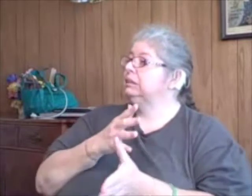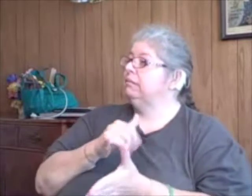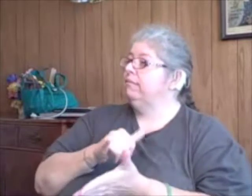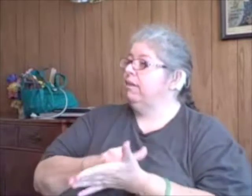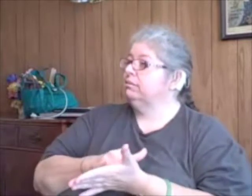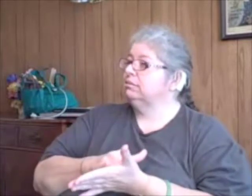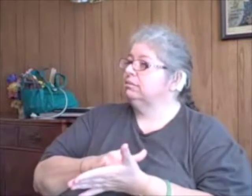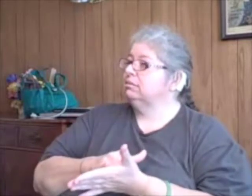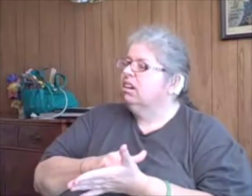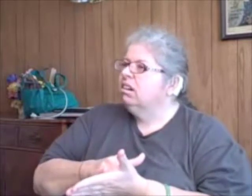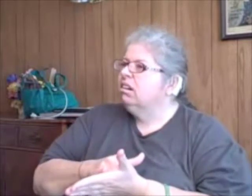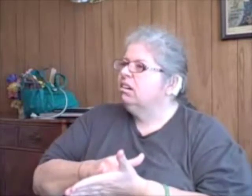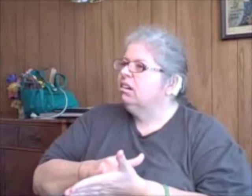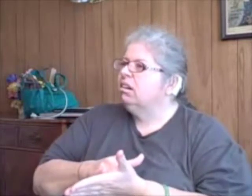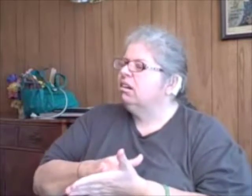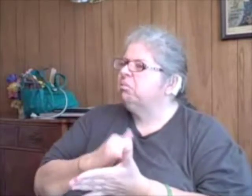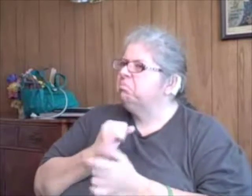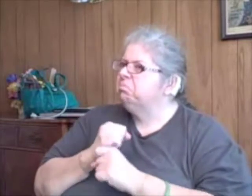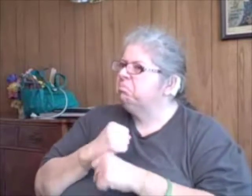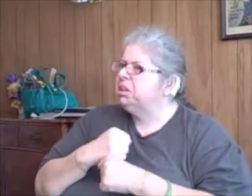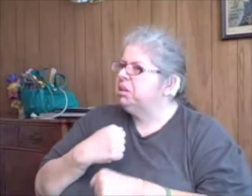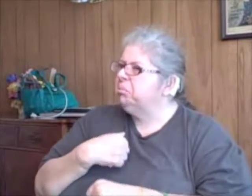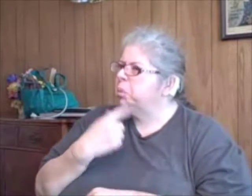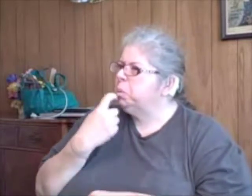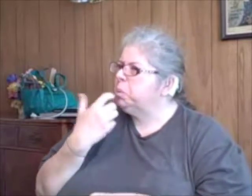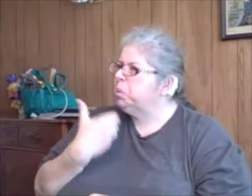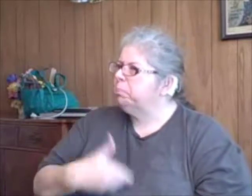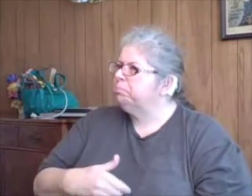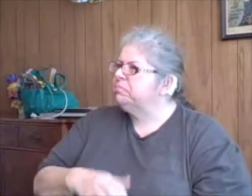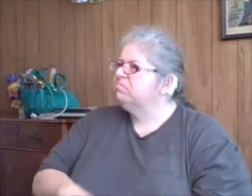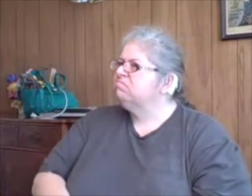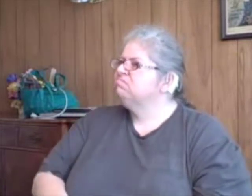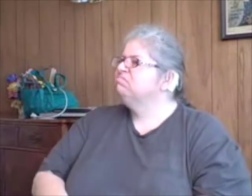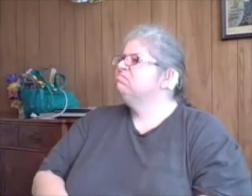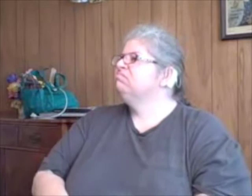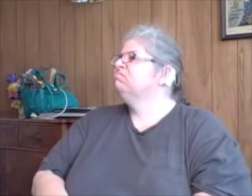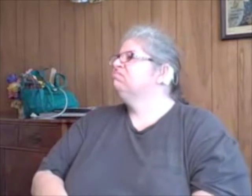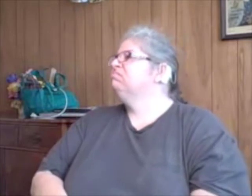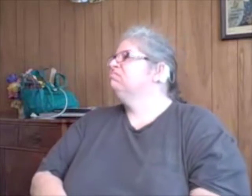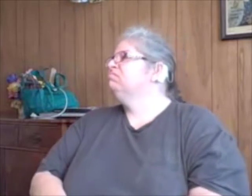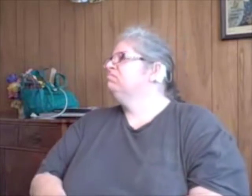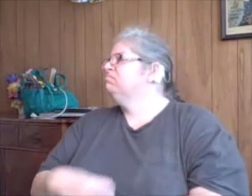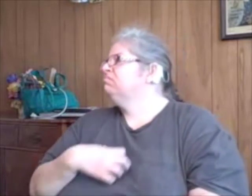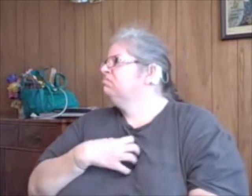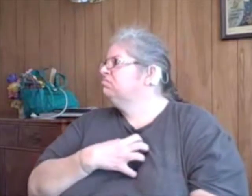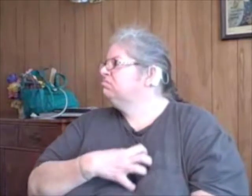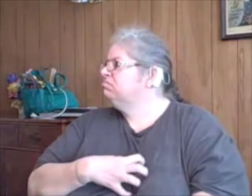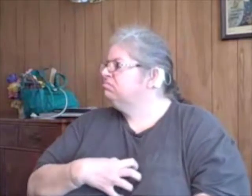that. Makes me who I am? That's